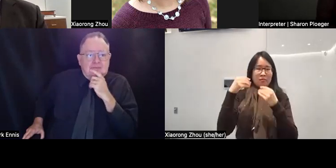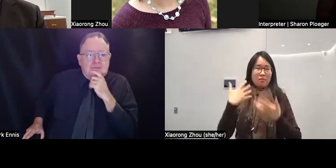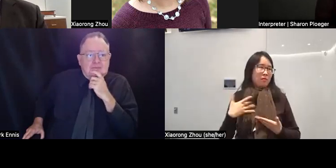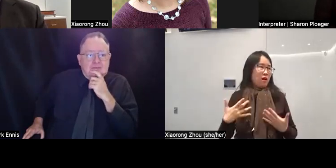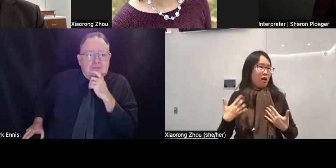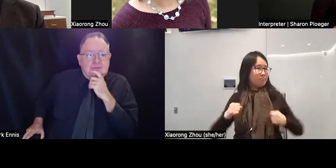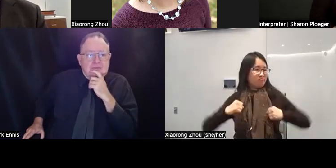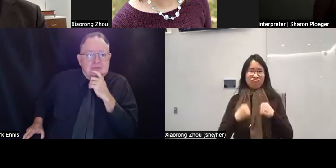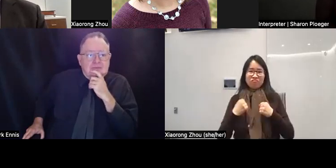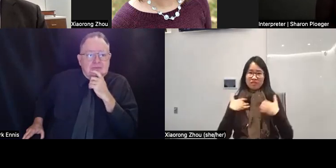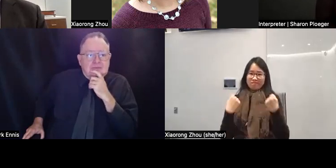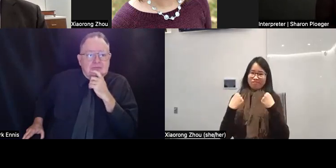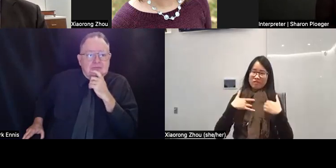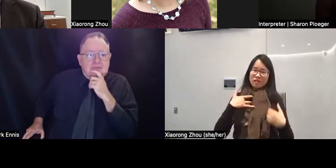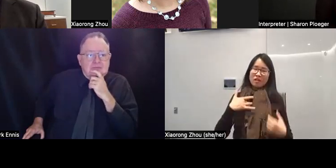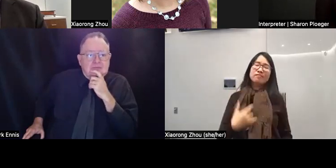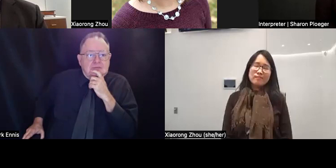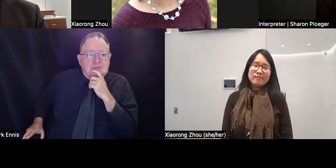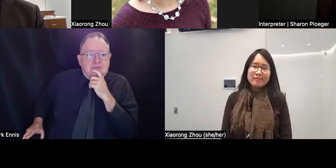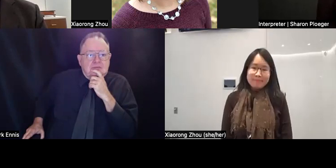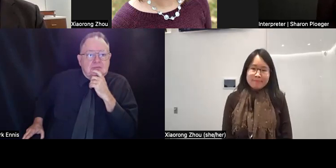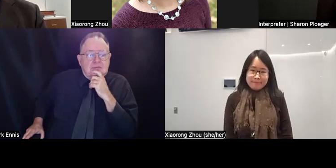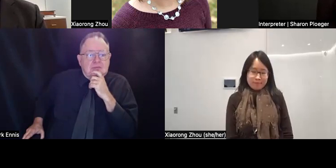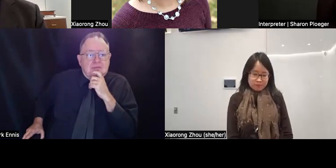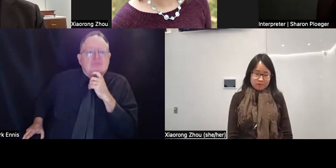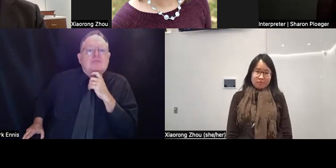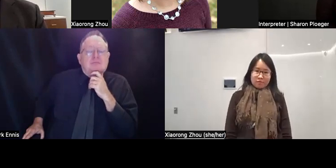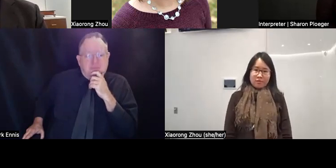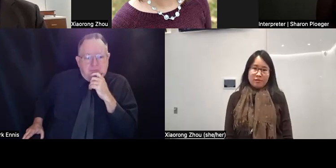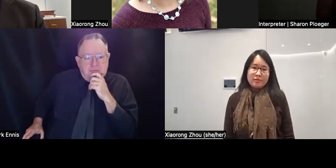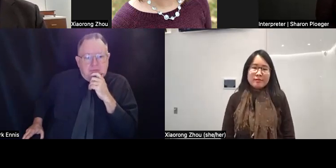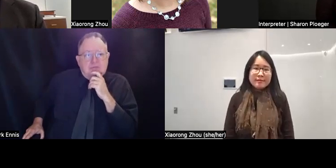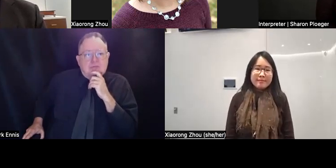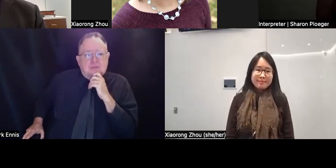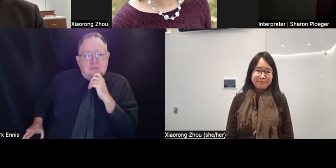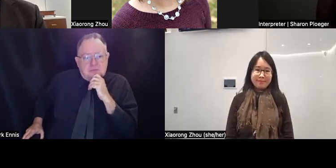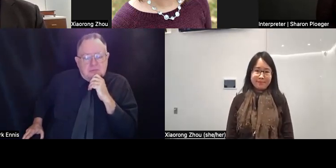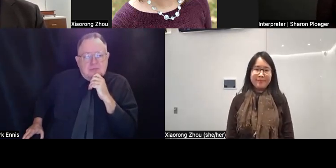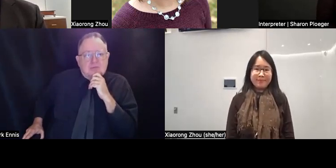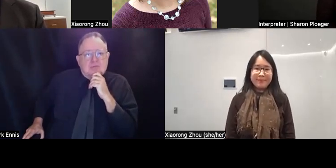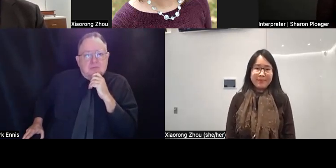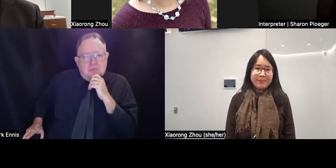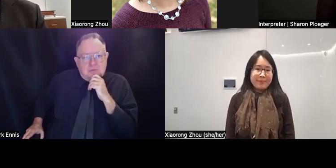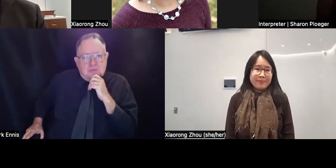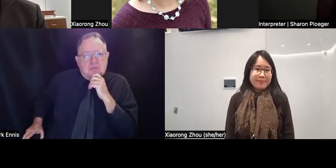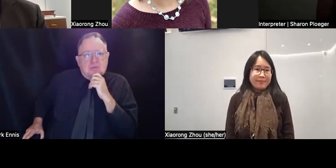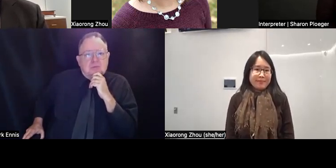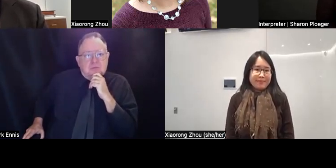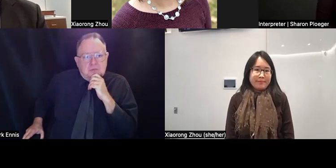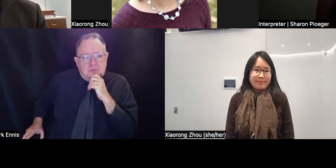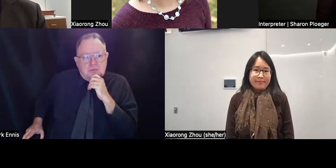hearing colleagues, I learned so much more. I felt much more confident about what I knew and what I was learning.